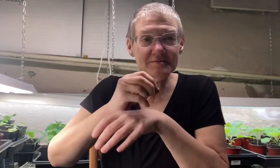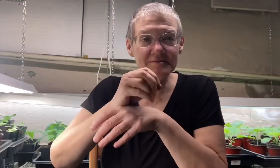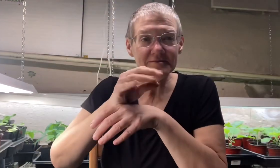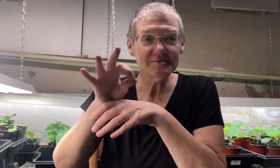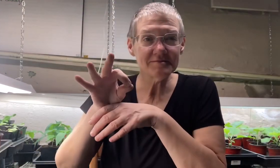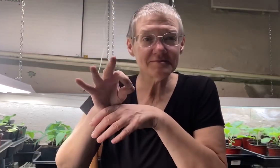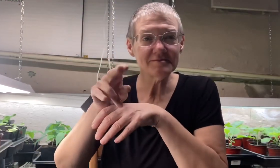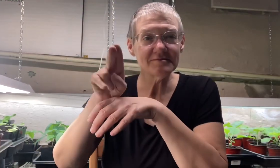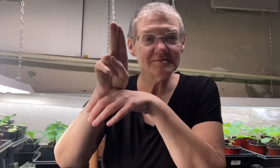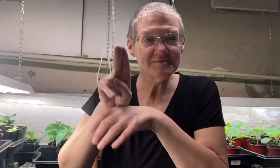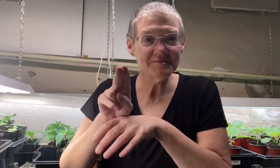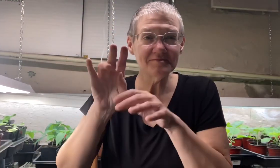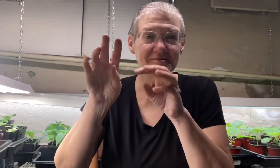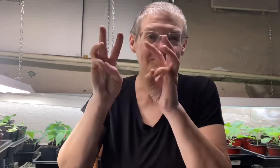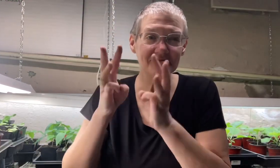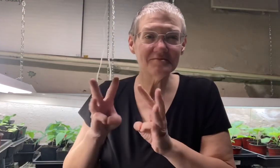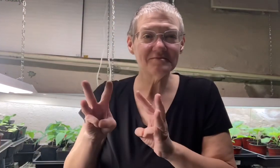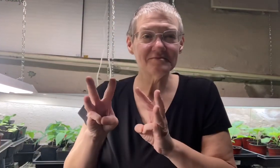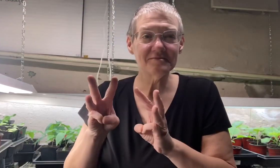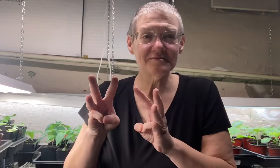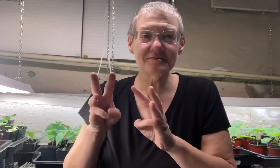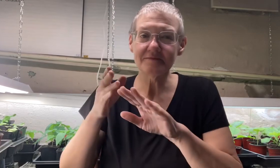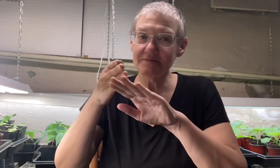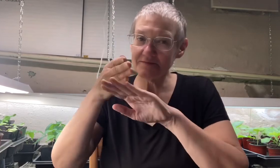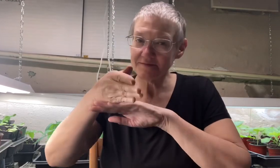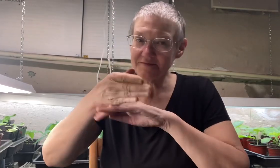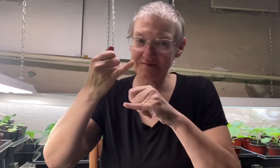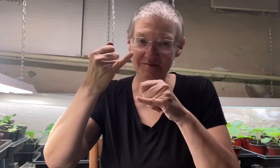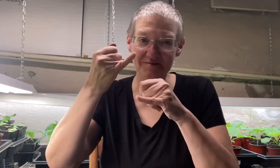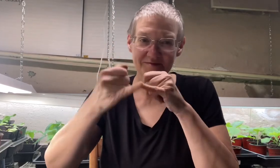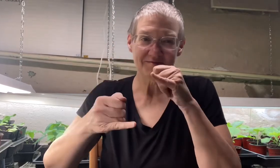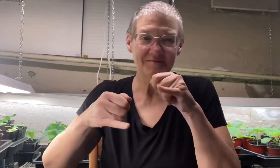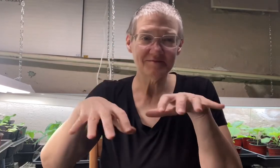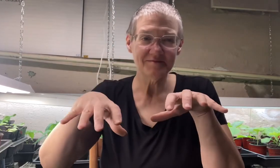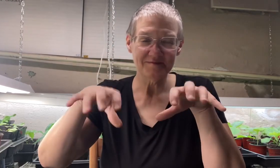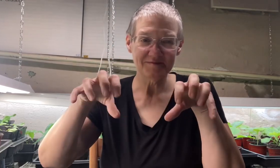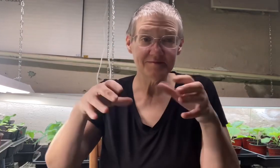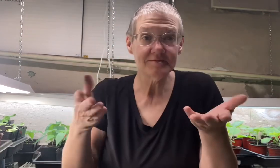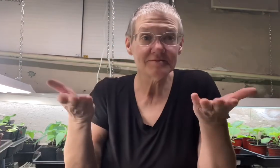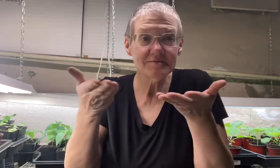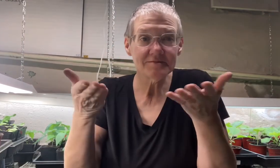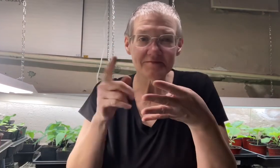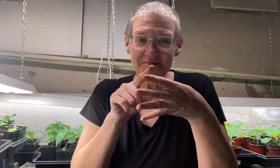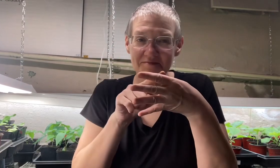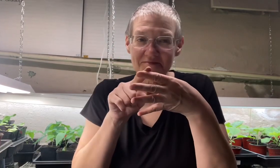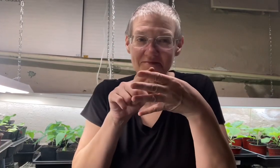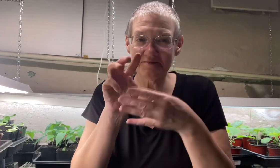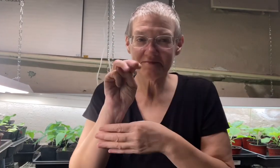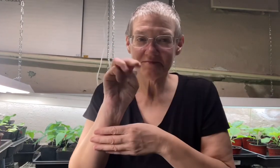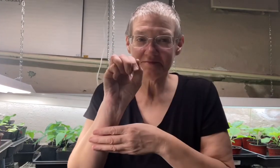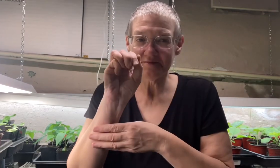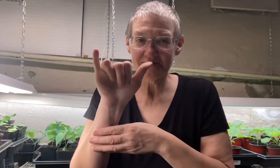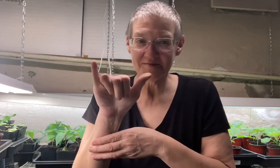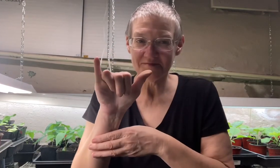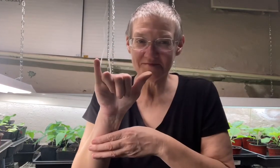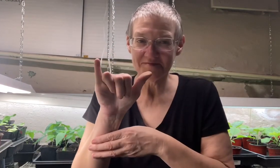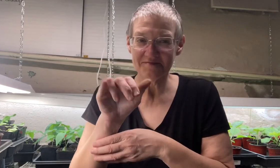I'm going to start hardening them off, getting them used to the weather after our last frost. Here,